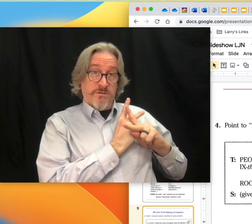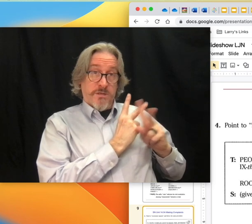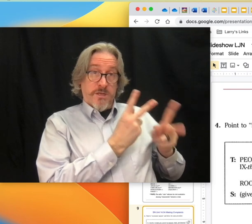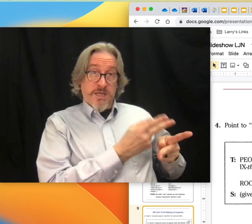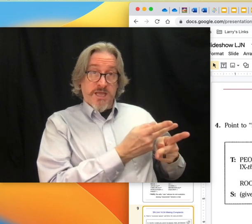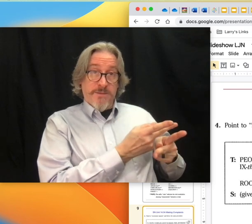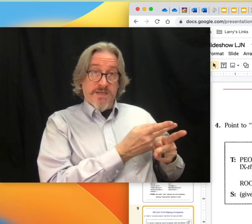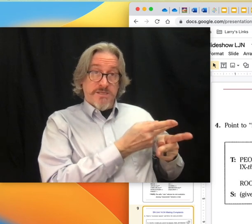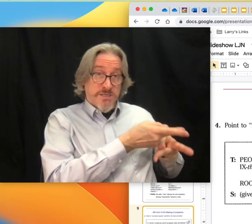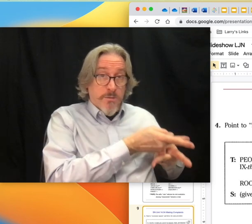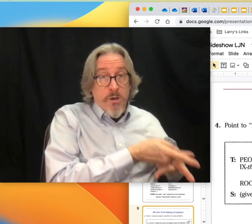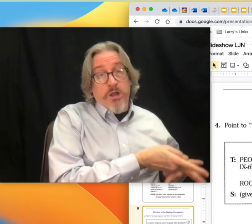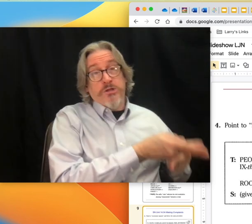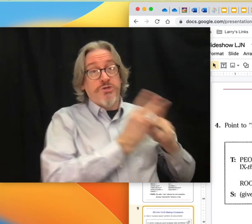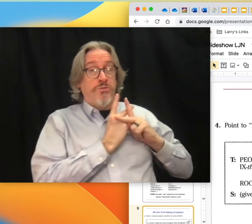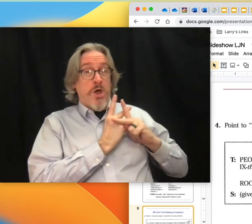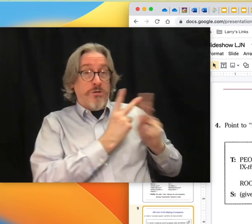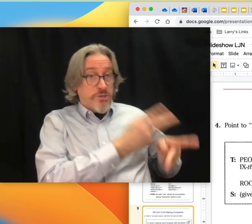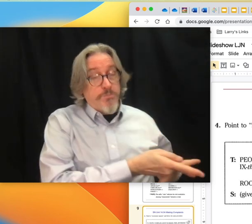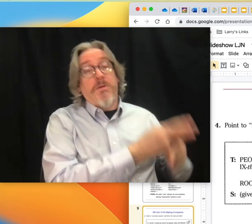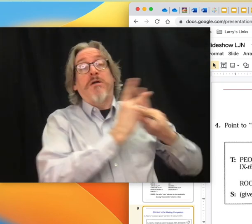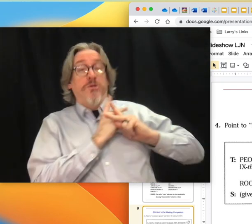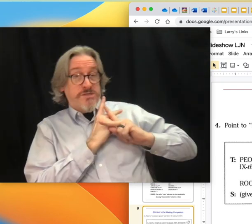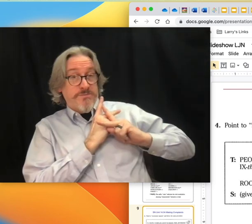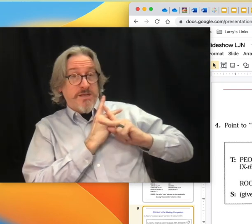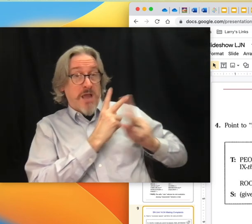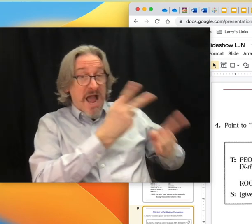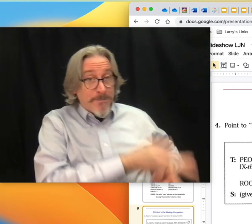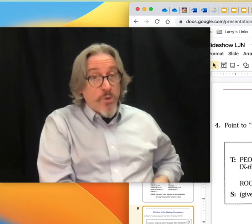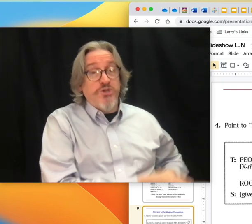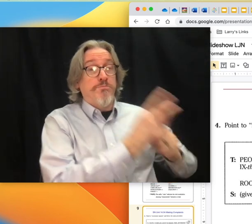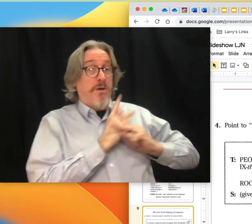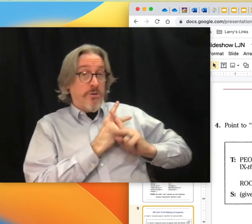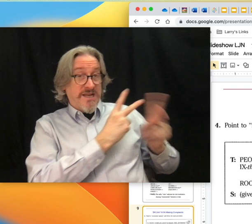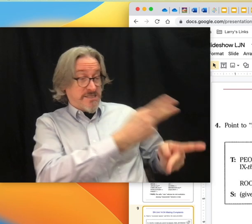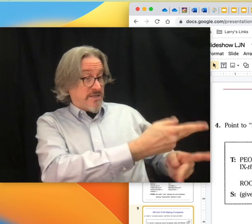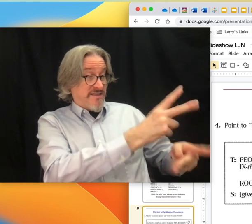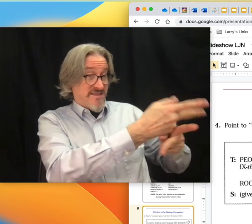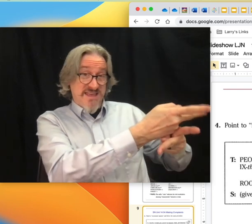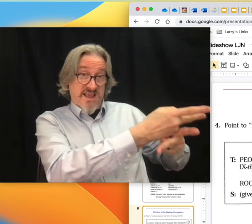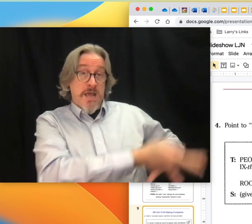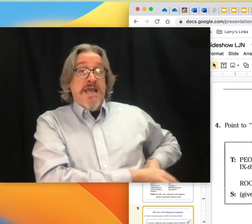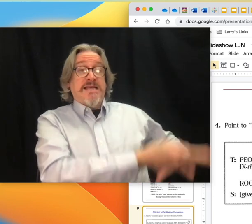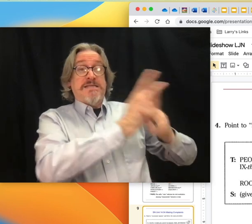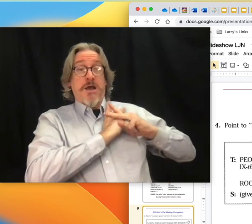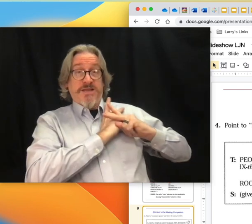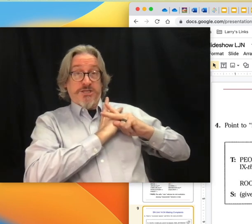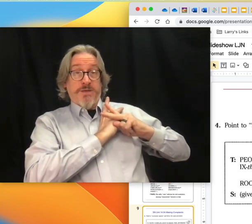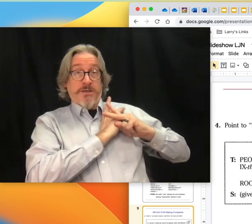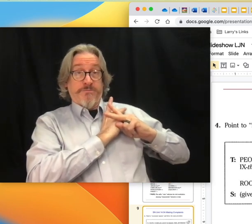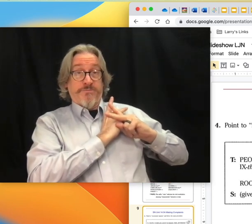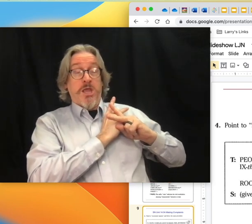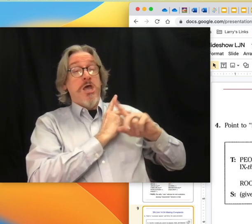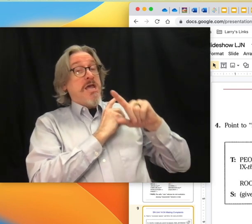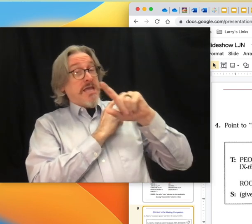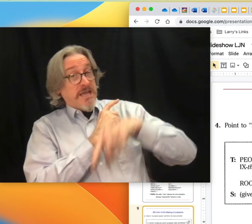yourself, it means to loan, to borrow something. I'm going to borrow it. The thing is coming